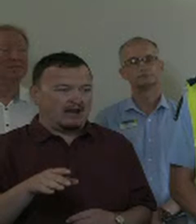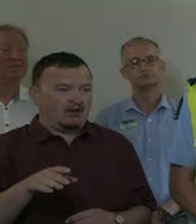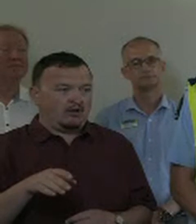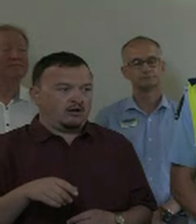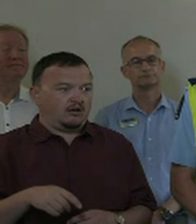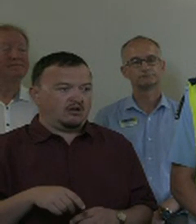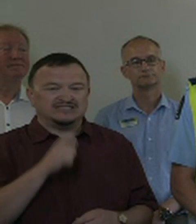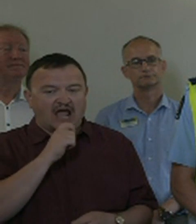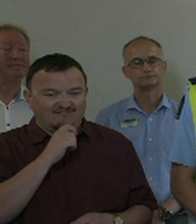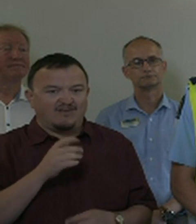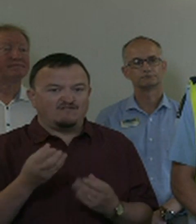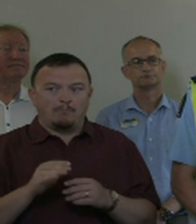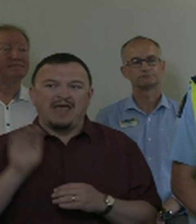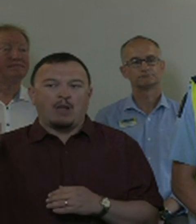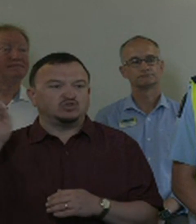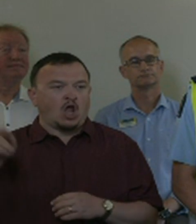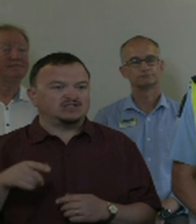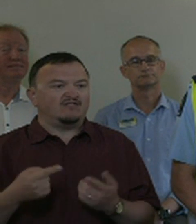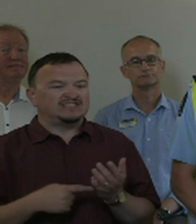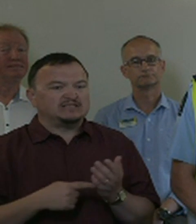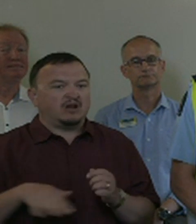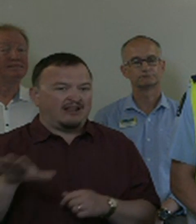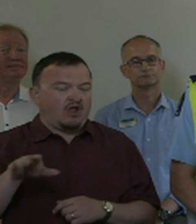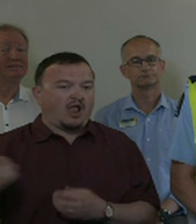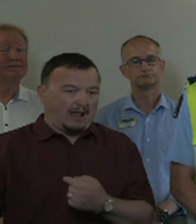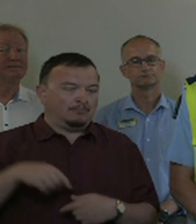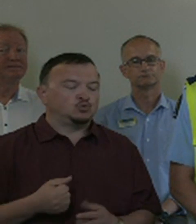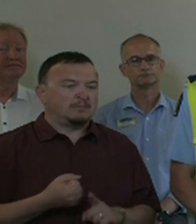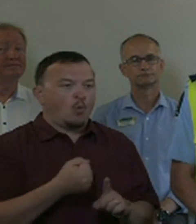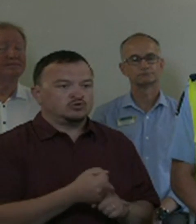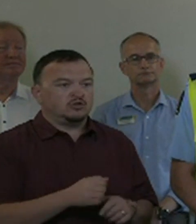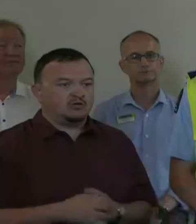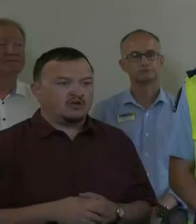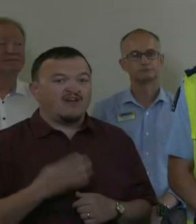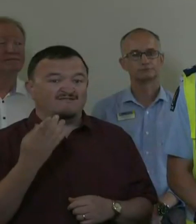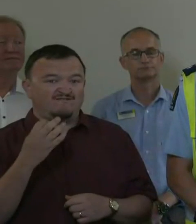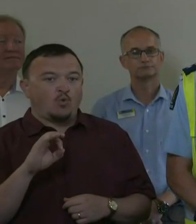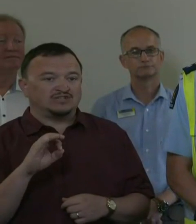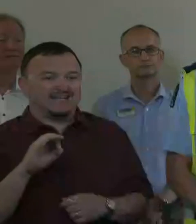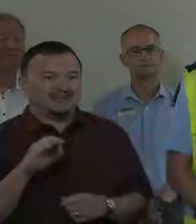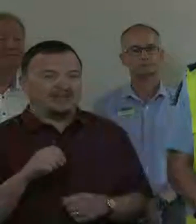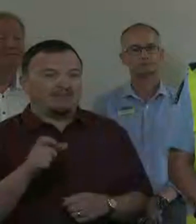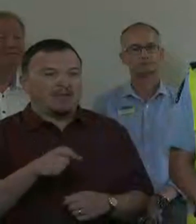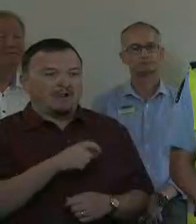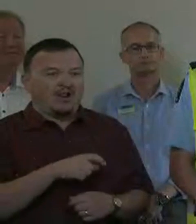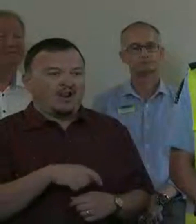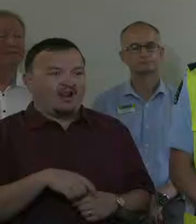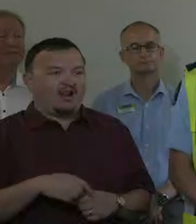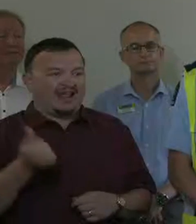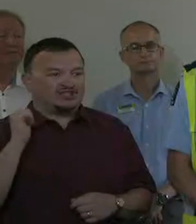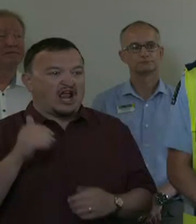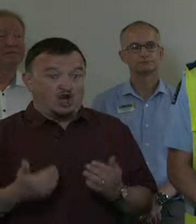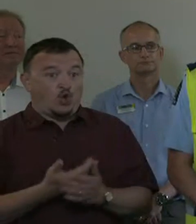Tasman operating to support us in this operation. 40 recruits from the Police College have been sworn and